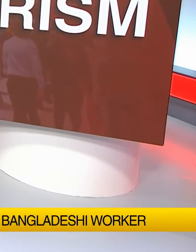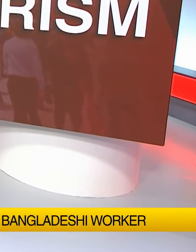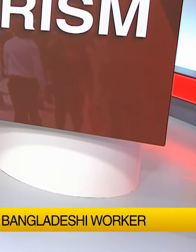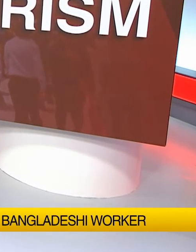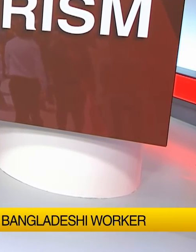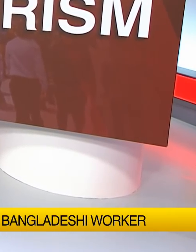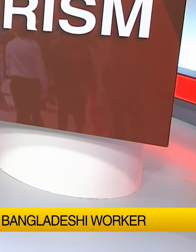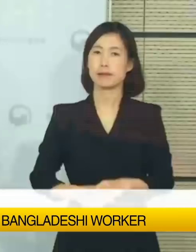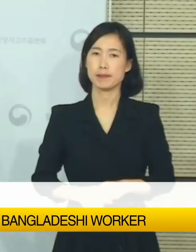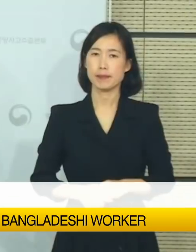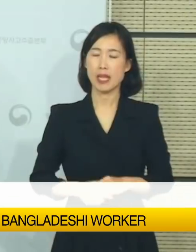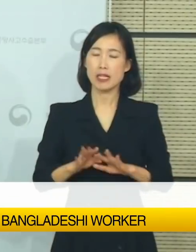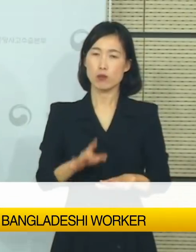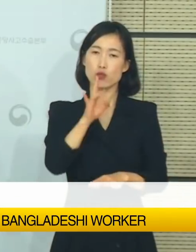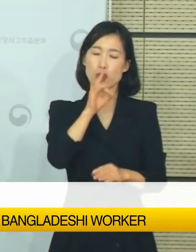at bay.